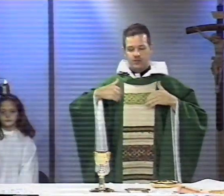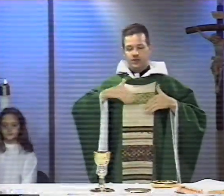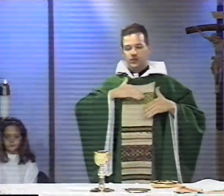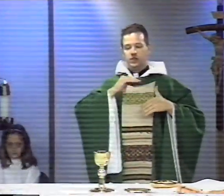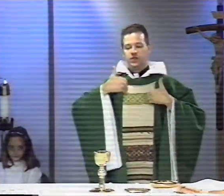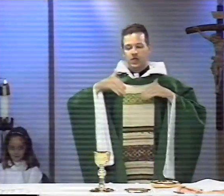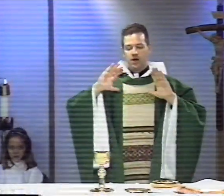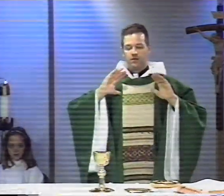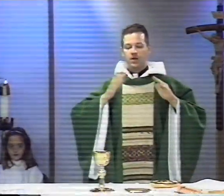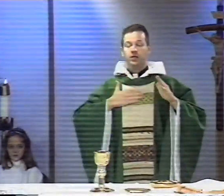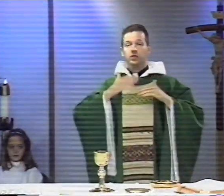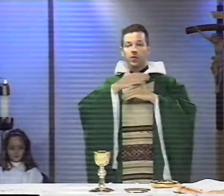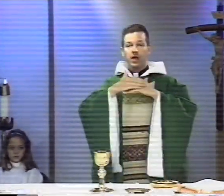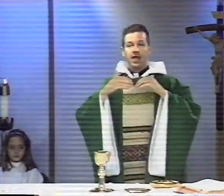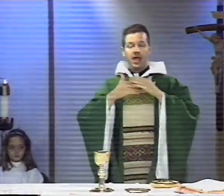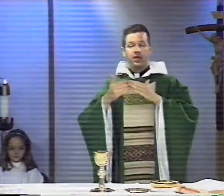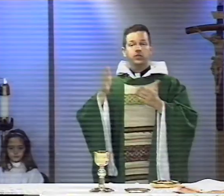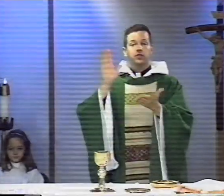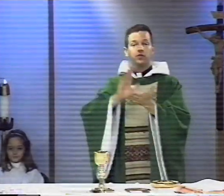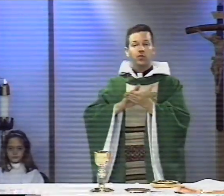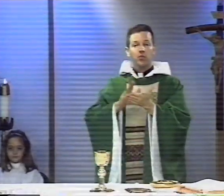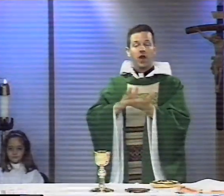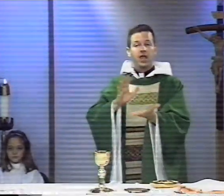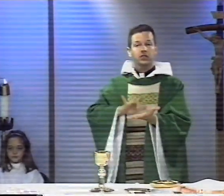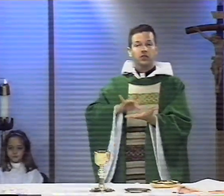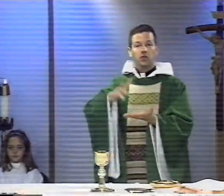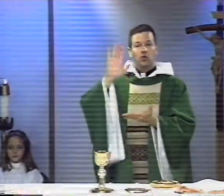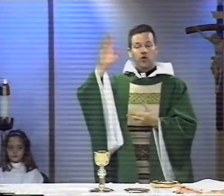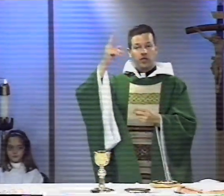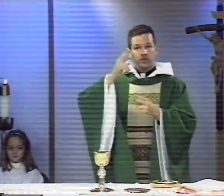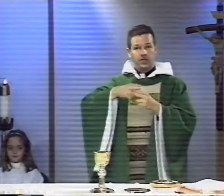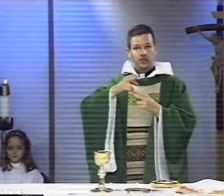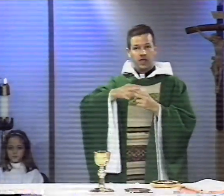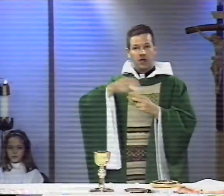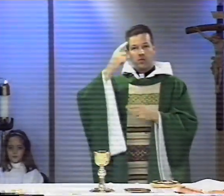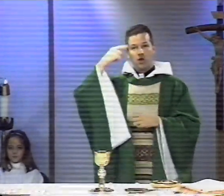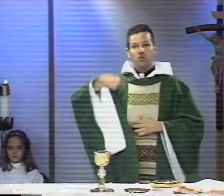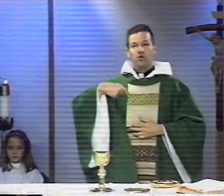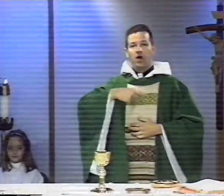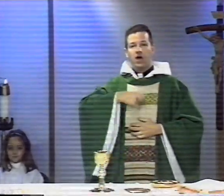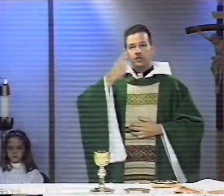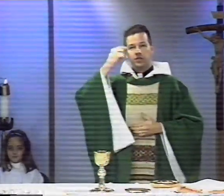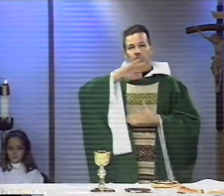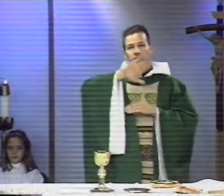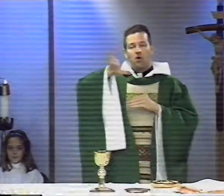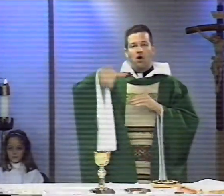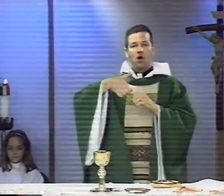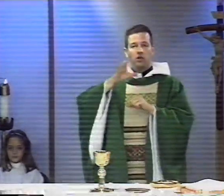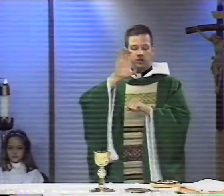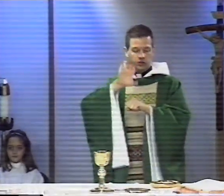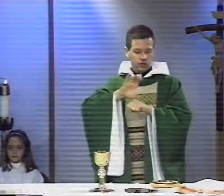this sacrifice at my hands for the praise and the glory of His name, for us and for all His